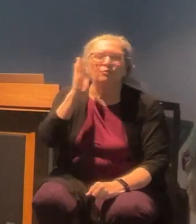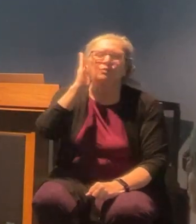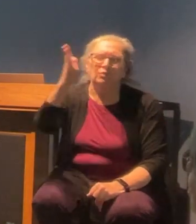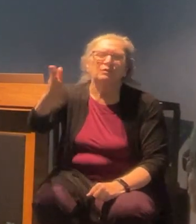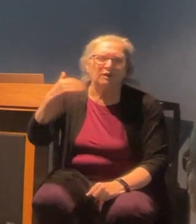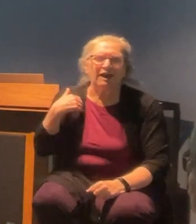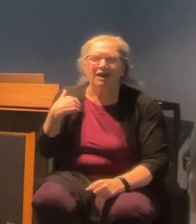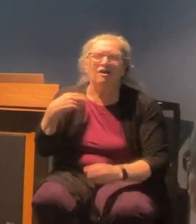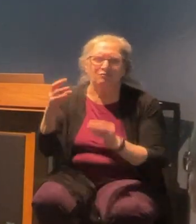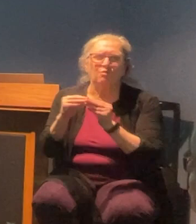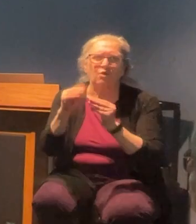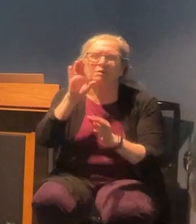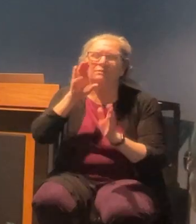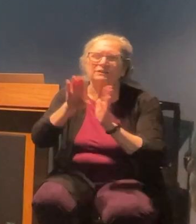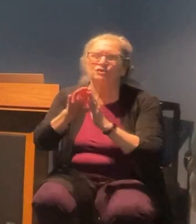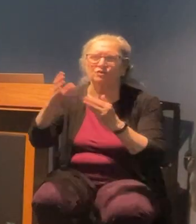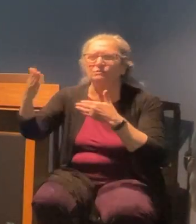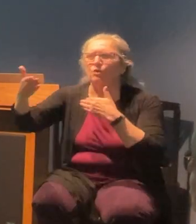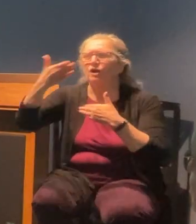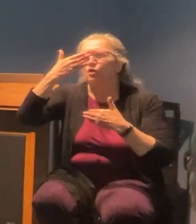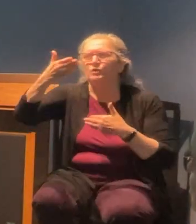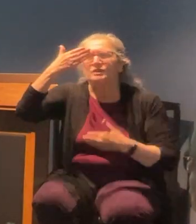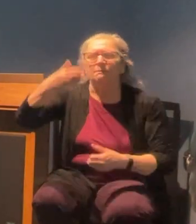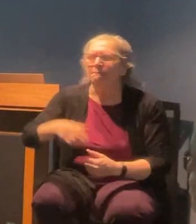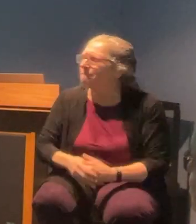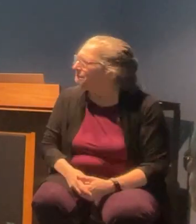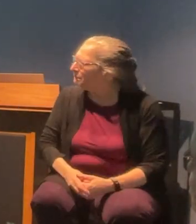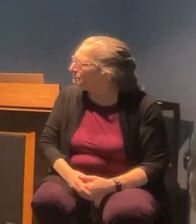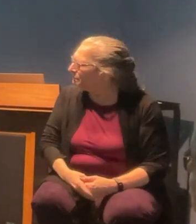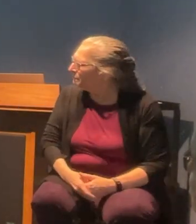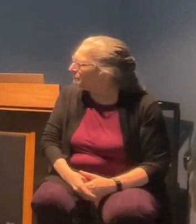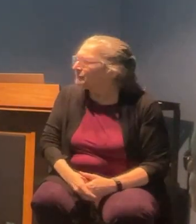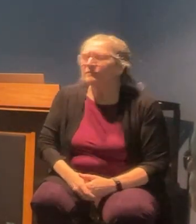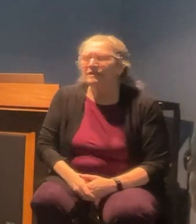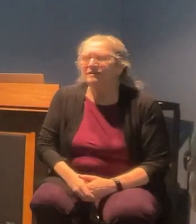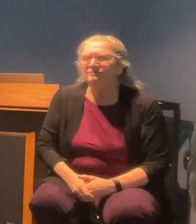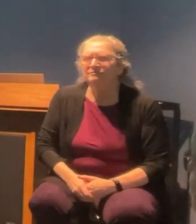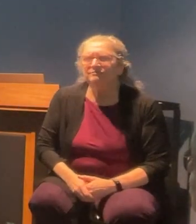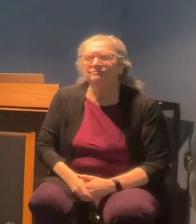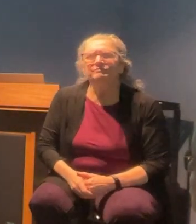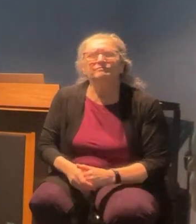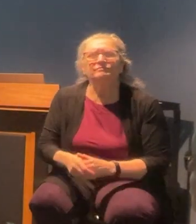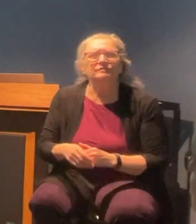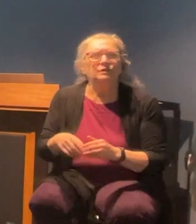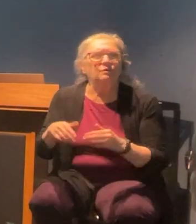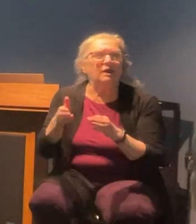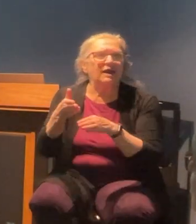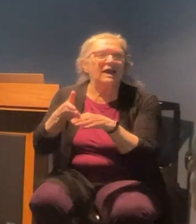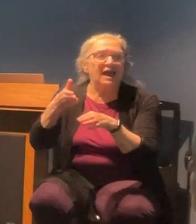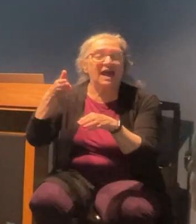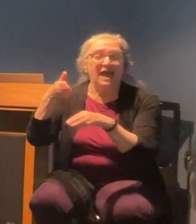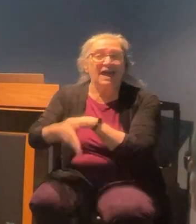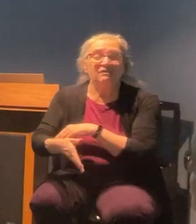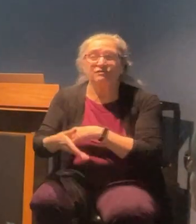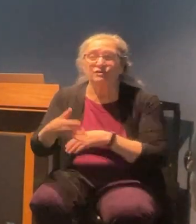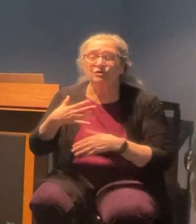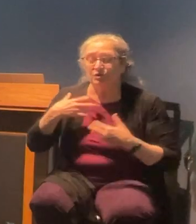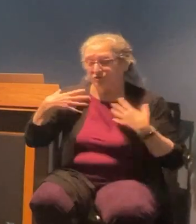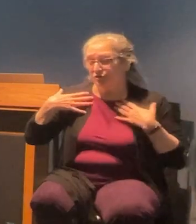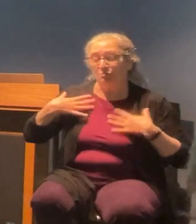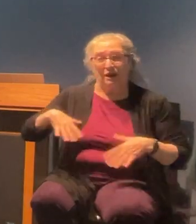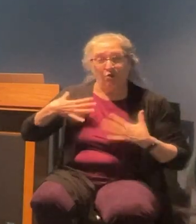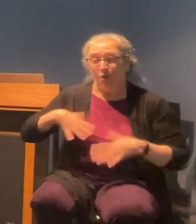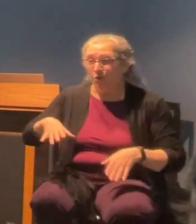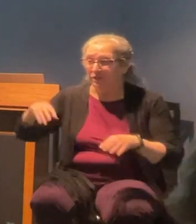that. Yeah. Well, basically after I scanned my clothing in X-ray,